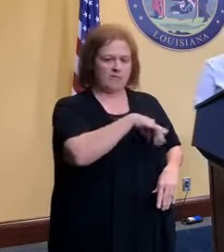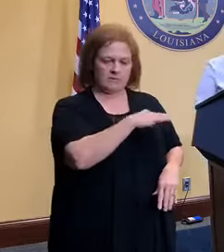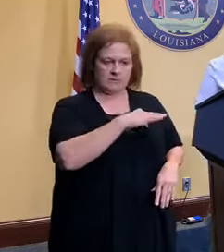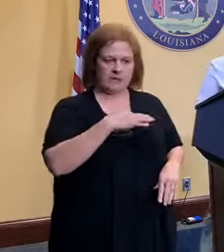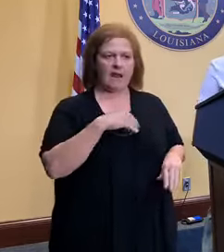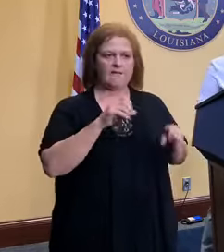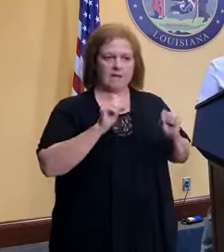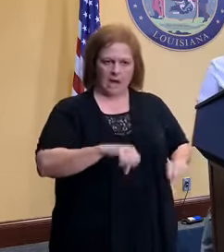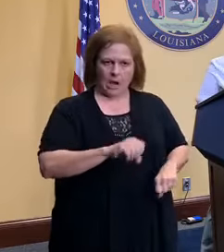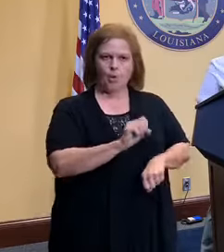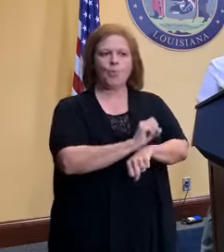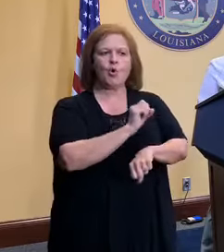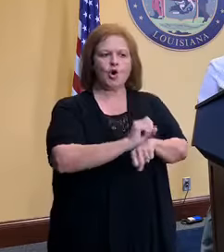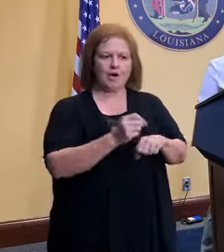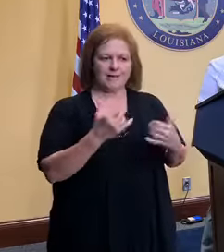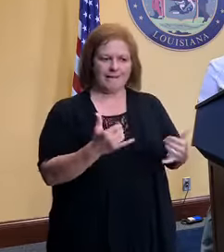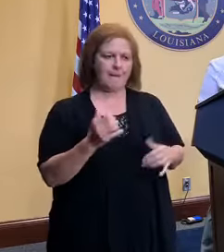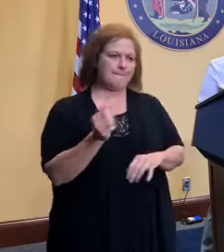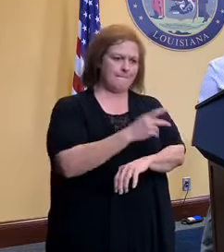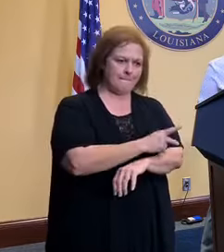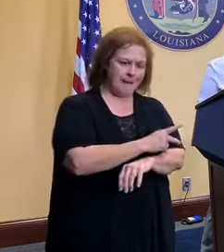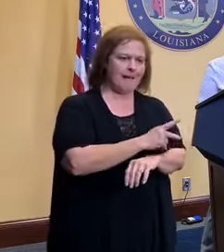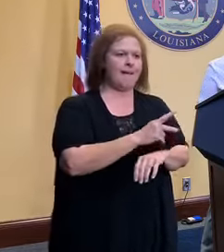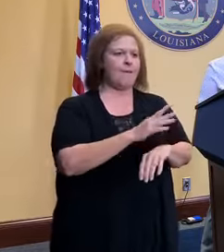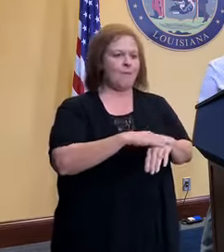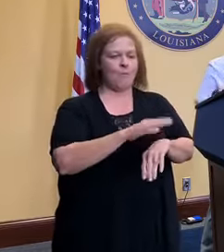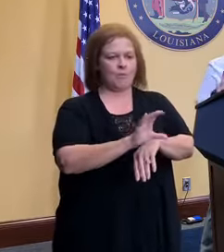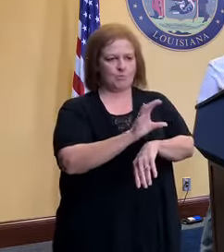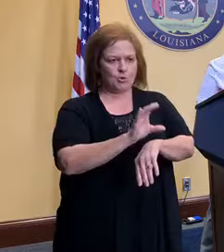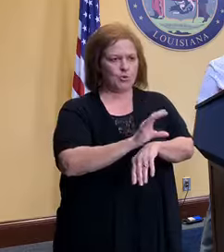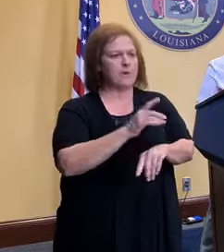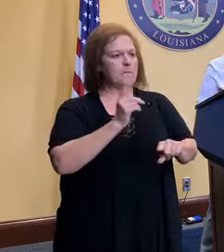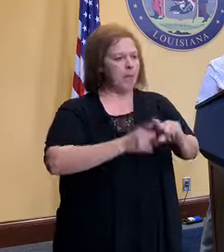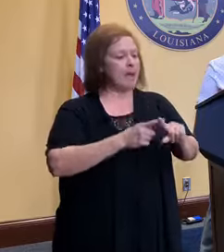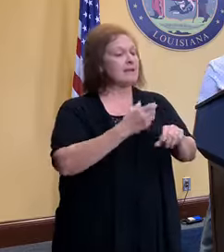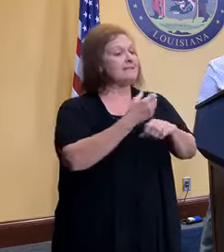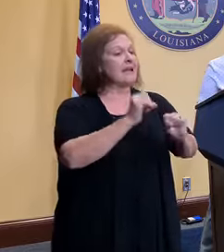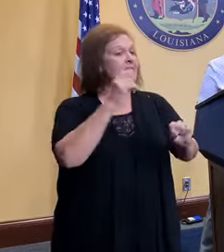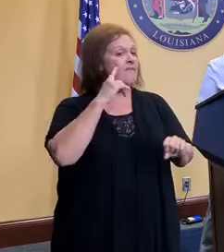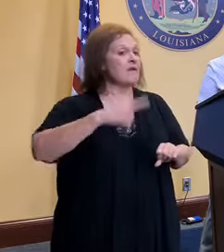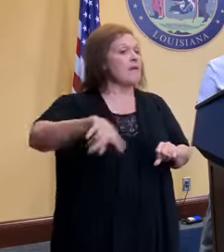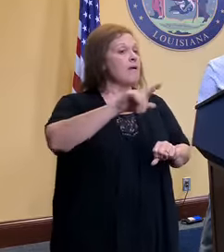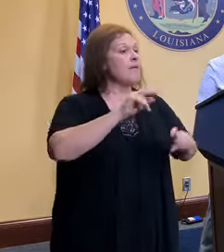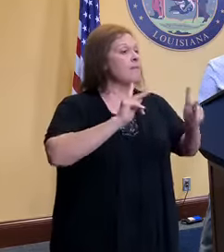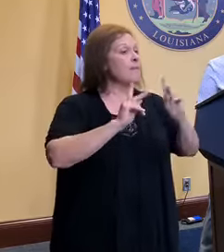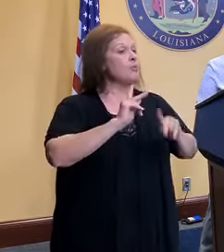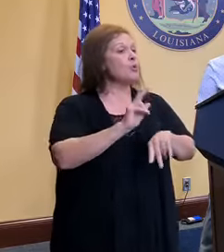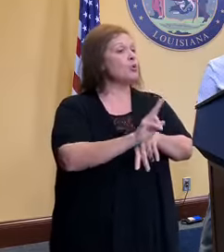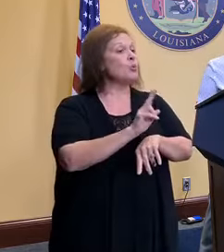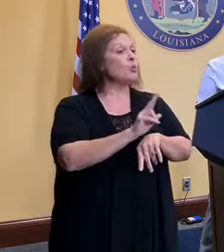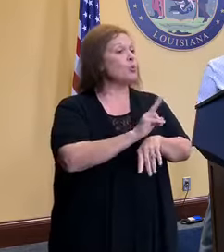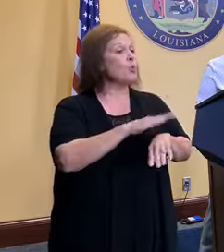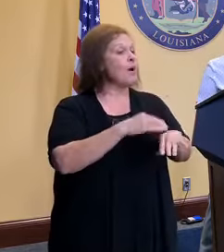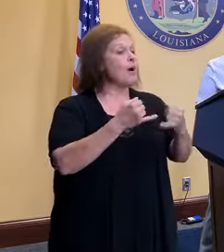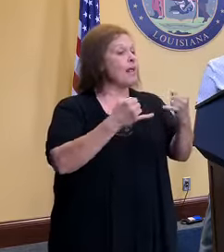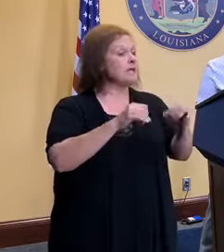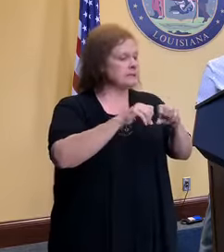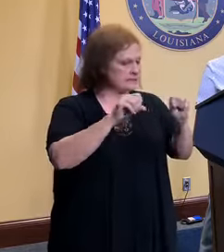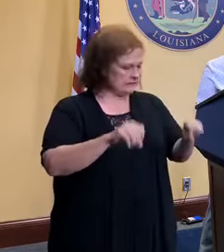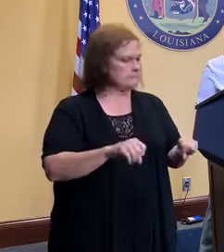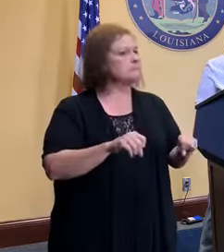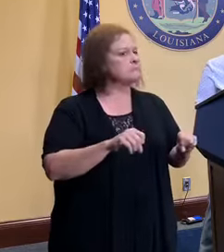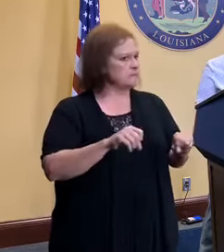remotely and to expand online services for the public. Again, we were able to demonstrate that very quickly, which has